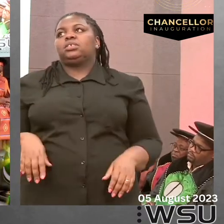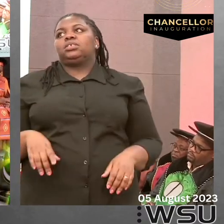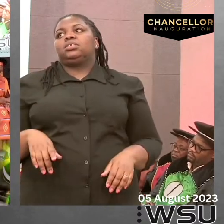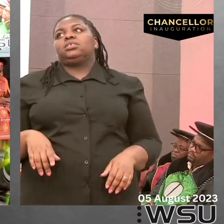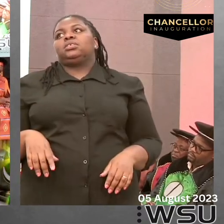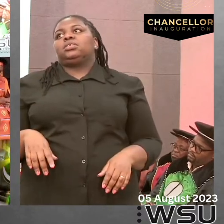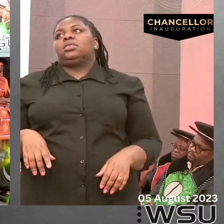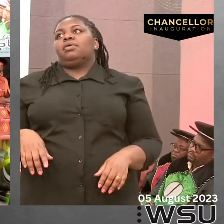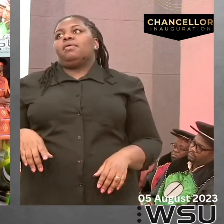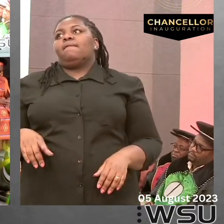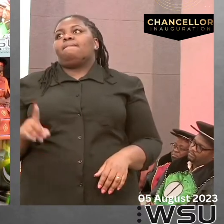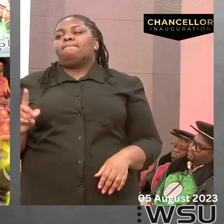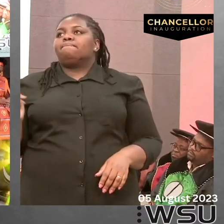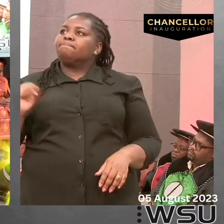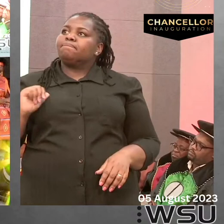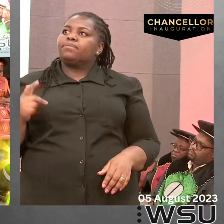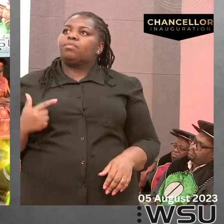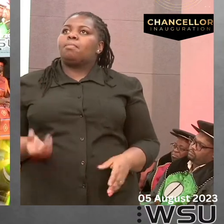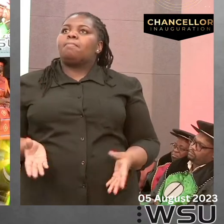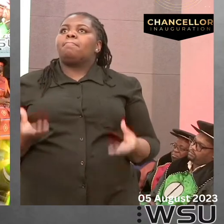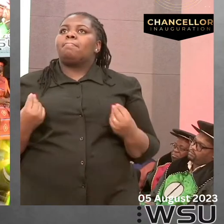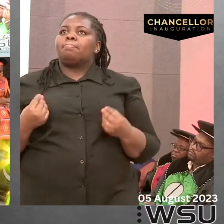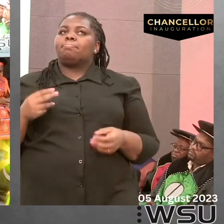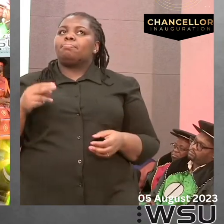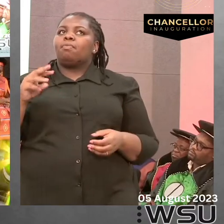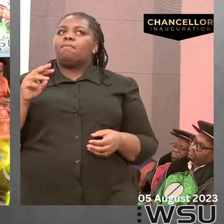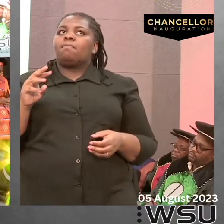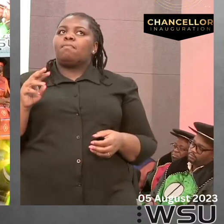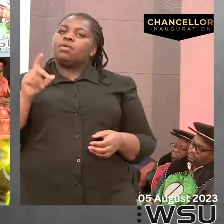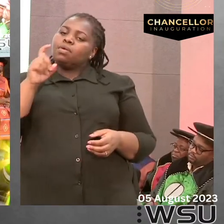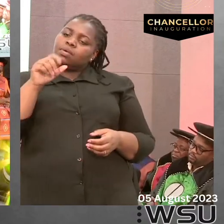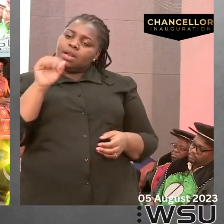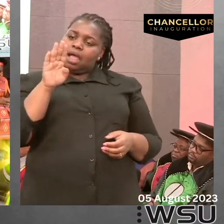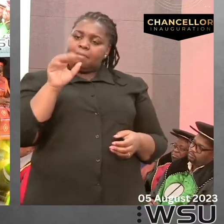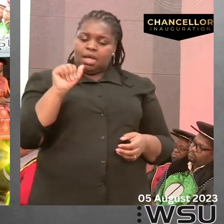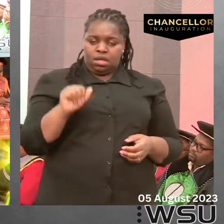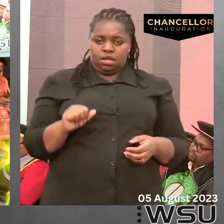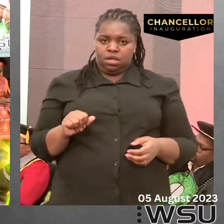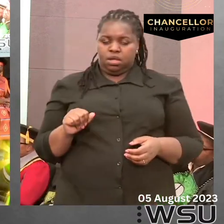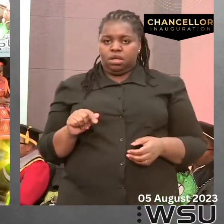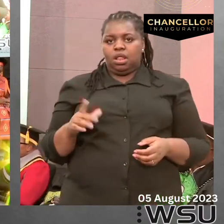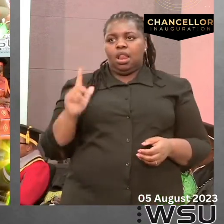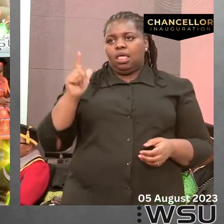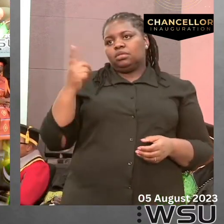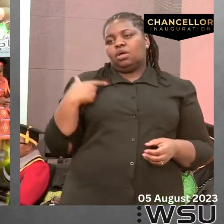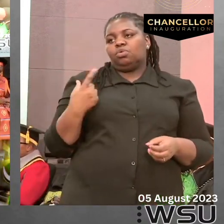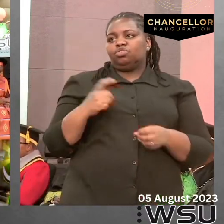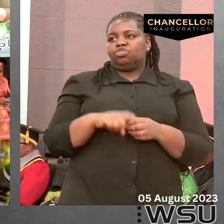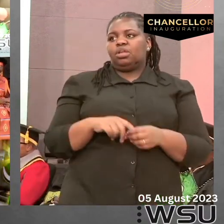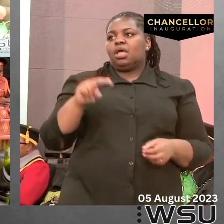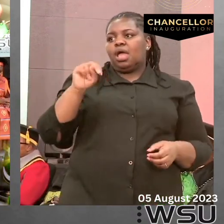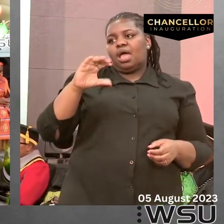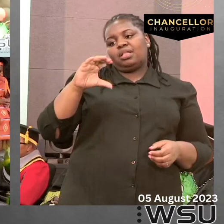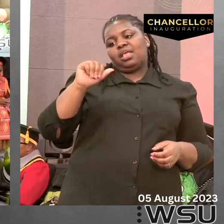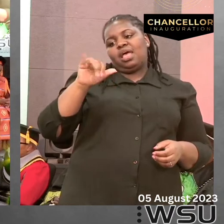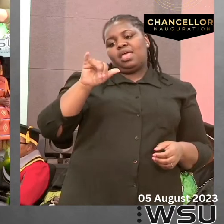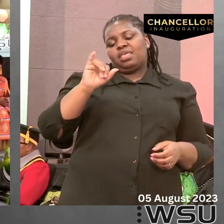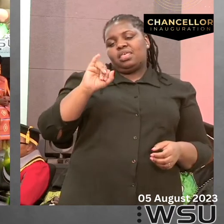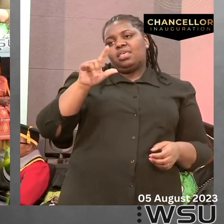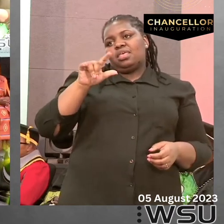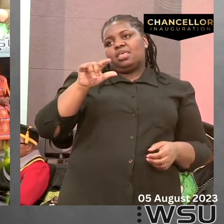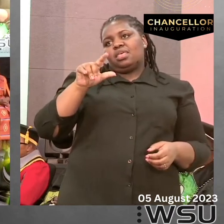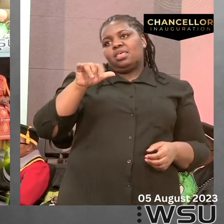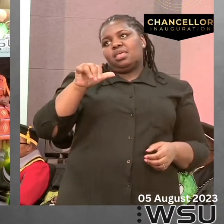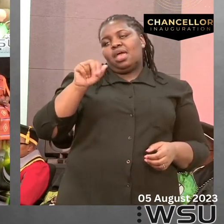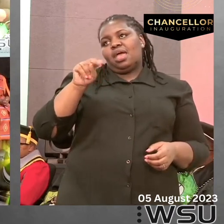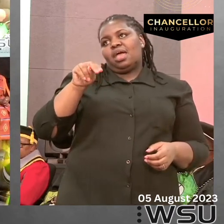was privileged to have Professor Klabo Mokoena, who was later joined by Dan Ngayane, Lizo